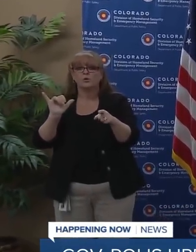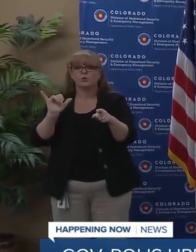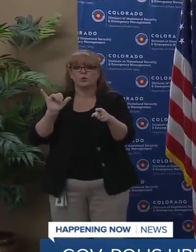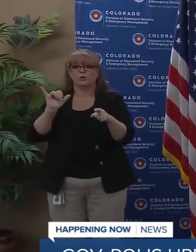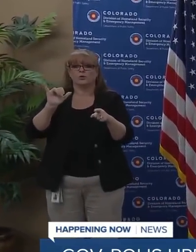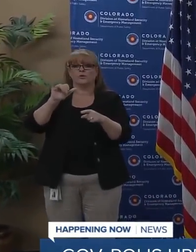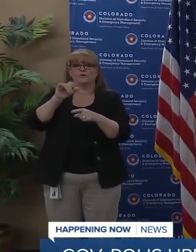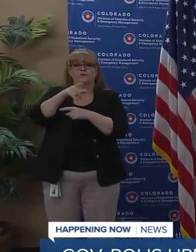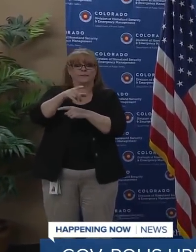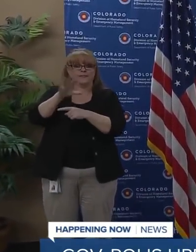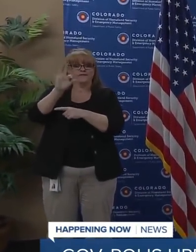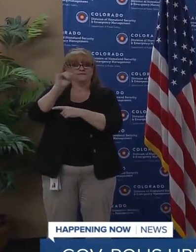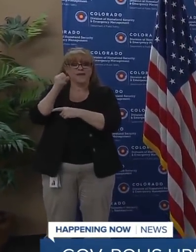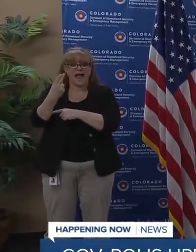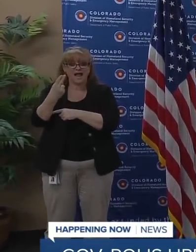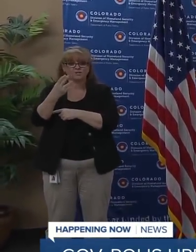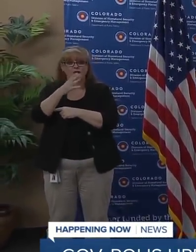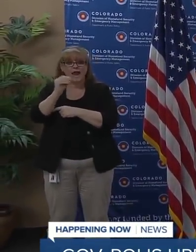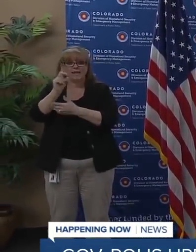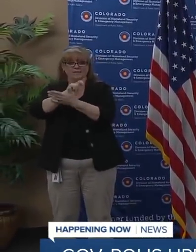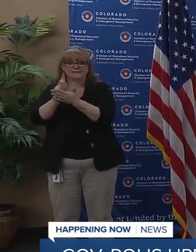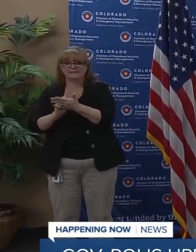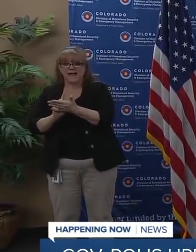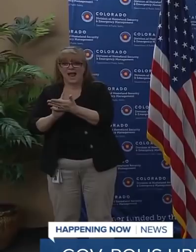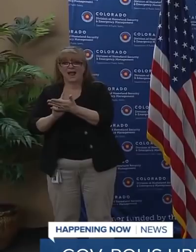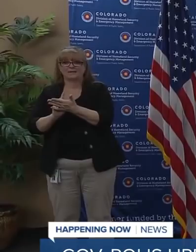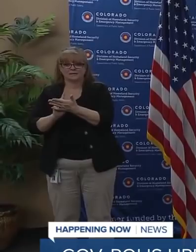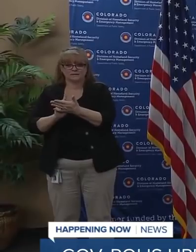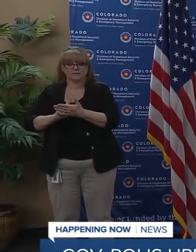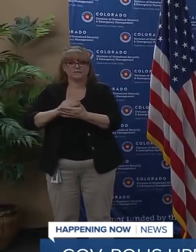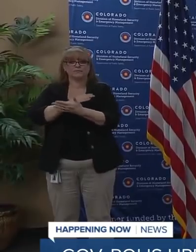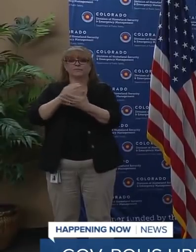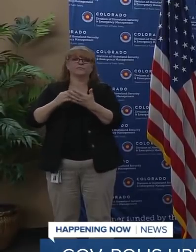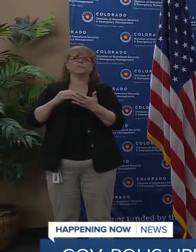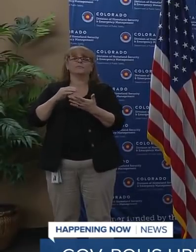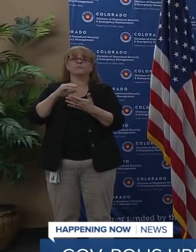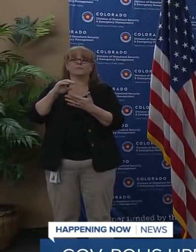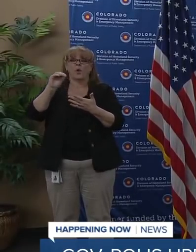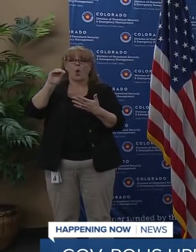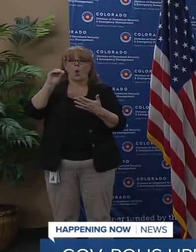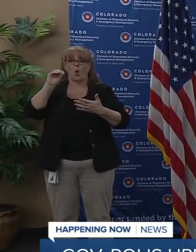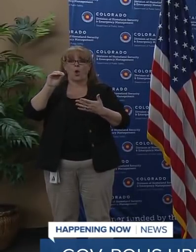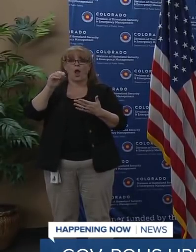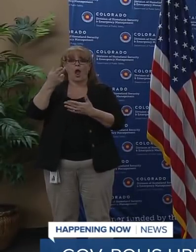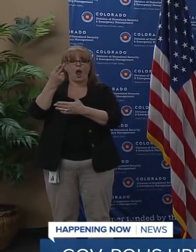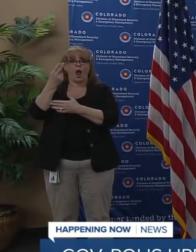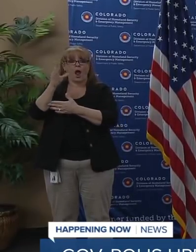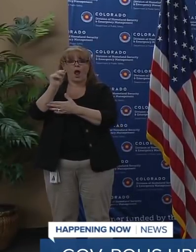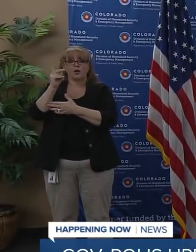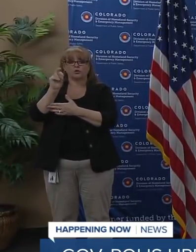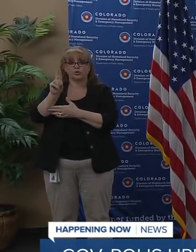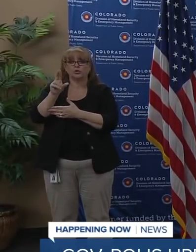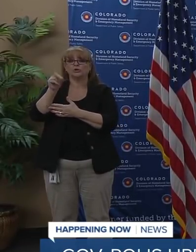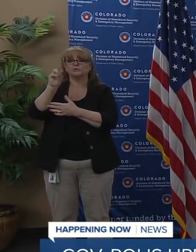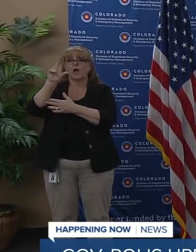Colorado Mask Project effort, Denver Mattress Company, Hunter Douglas, Osprey, Topo